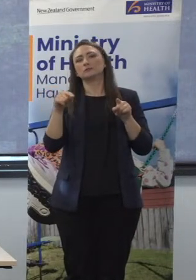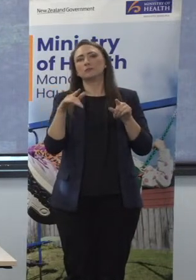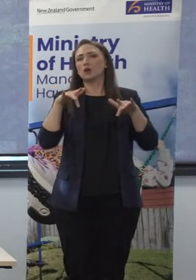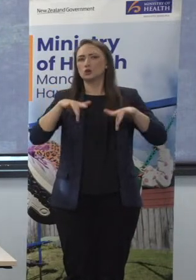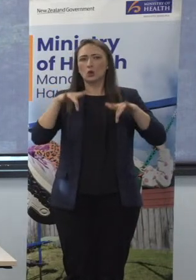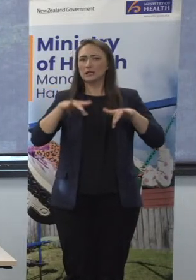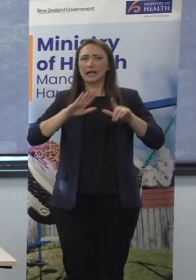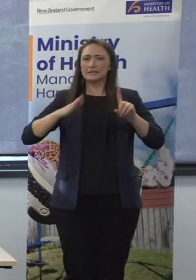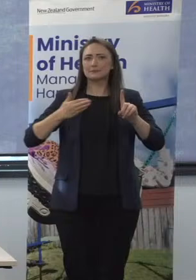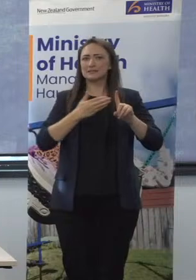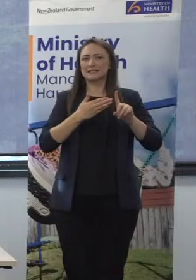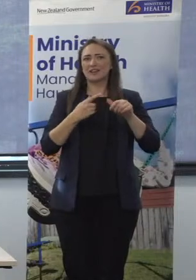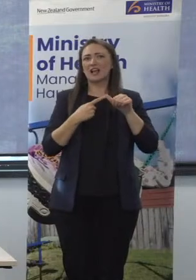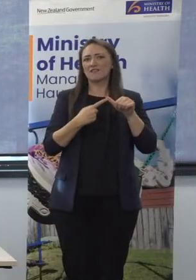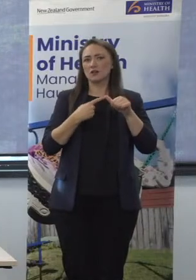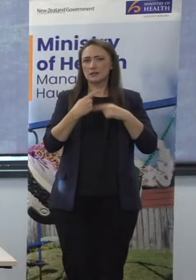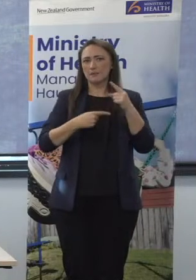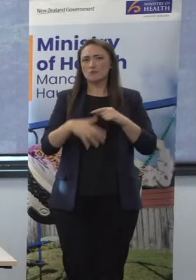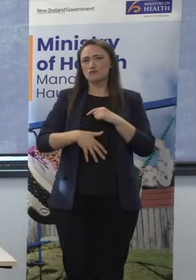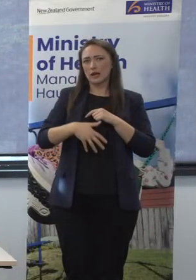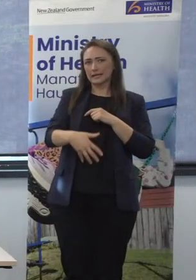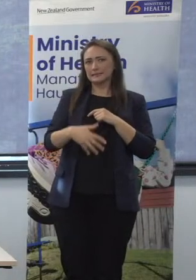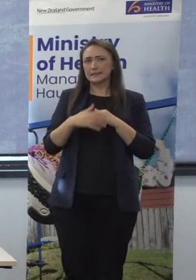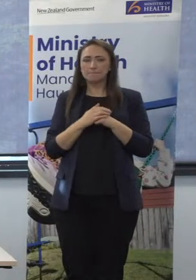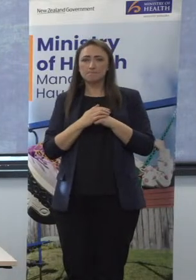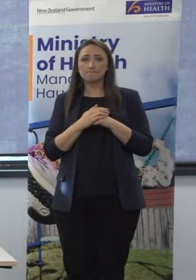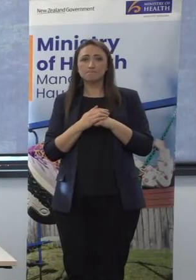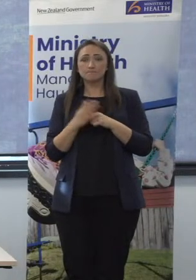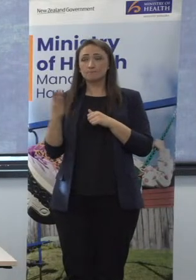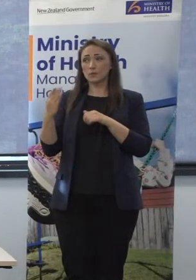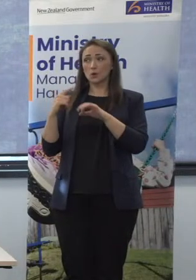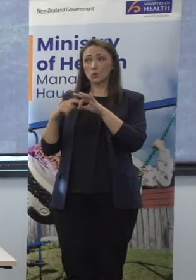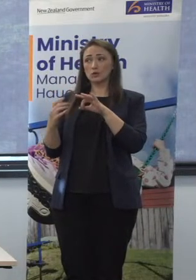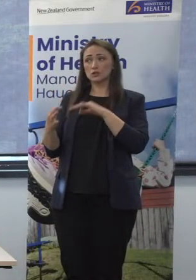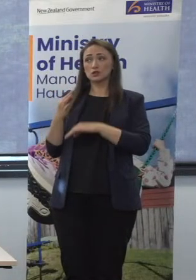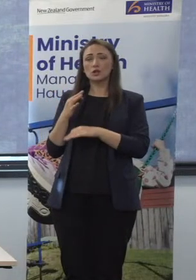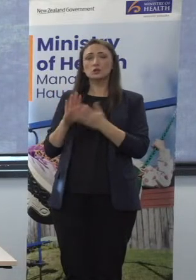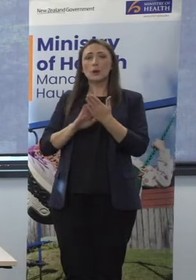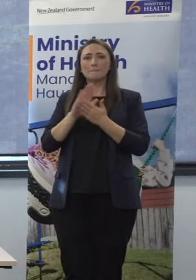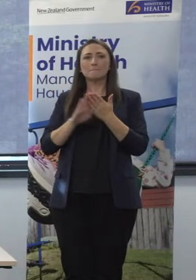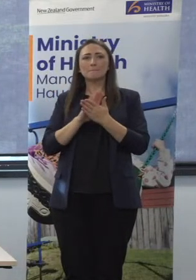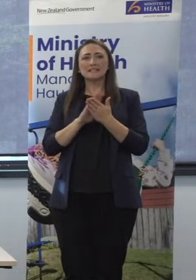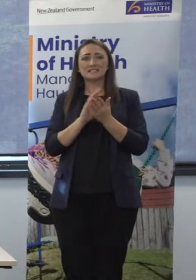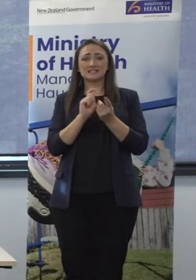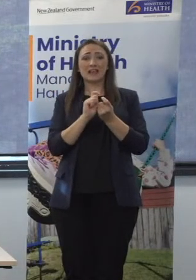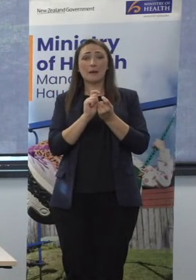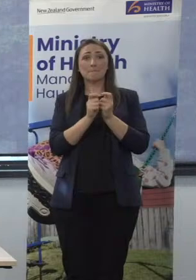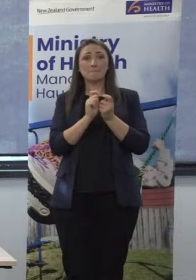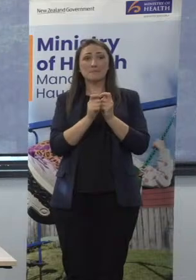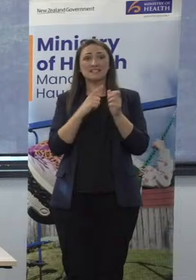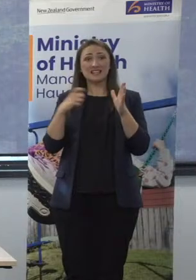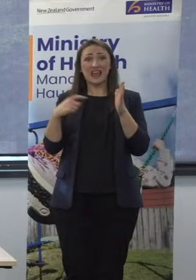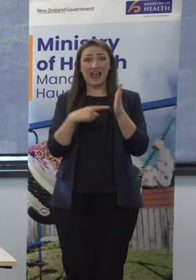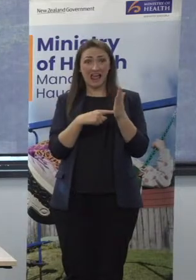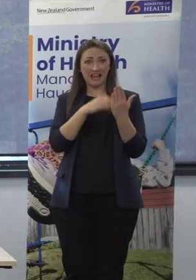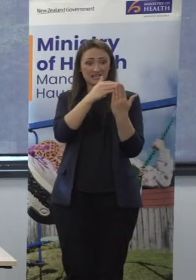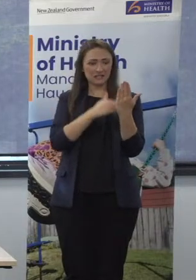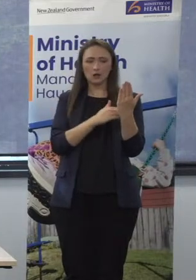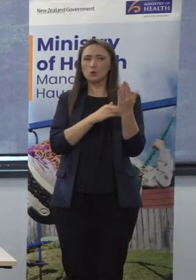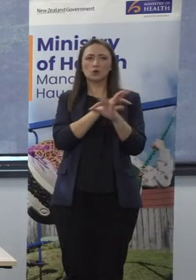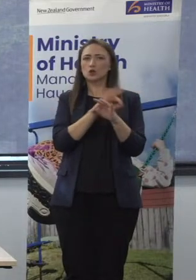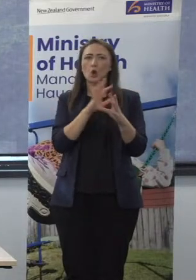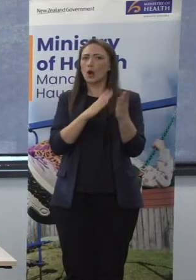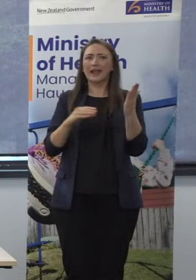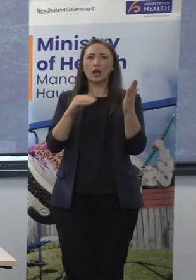at this stage. So the law currently being considered, the amendment to the Act currently under consideration would not include pregnant